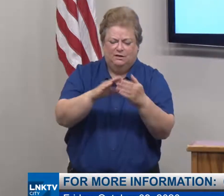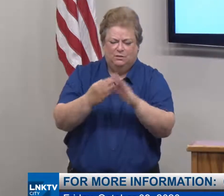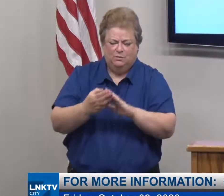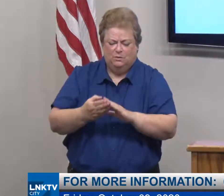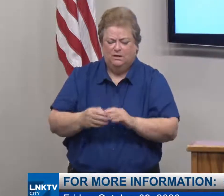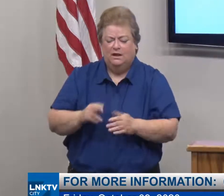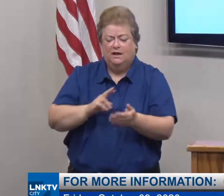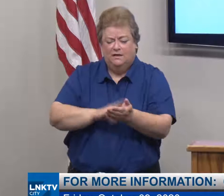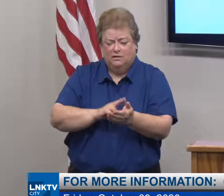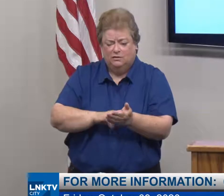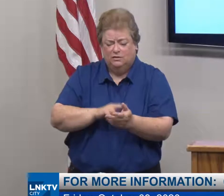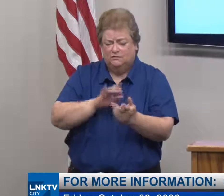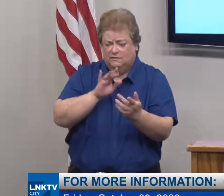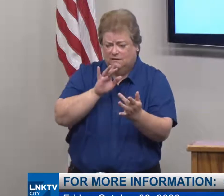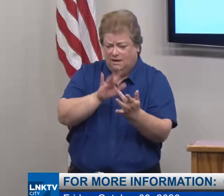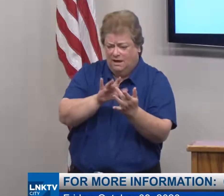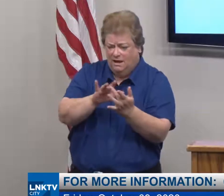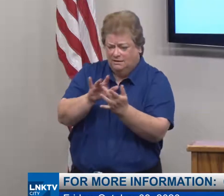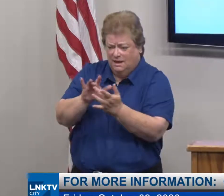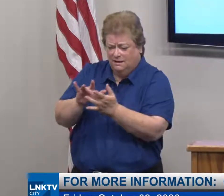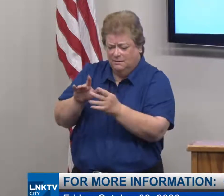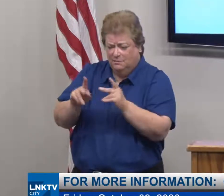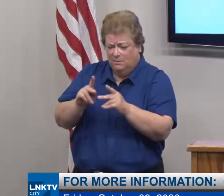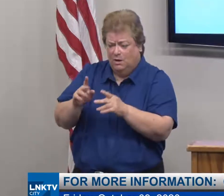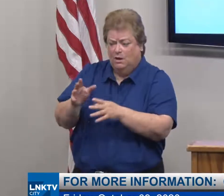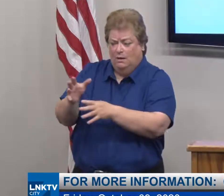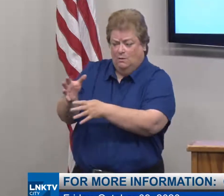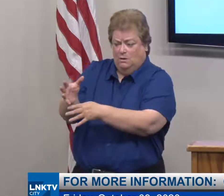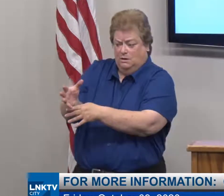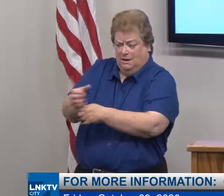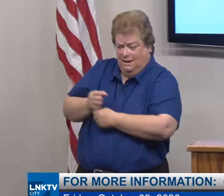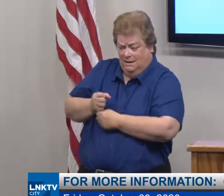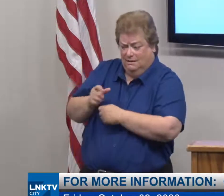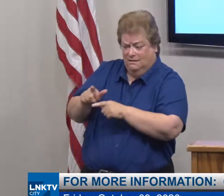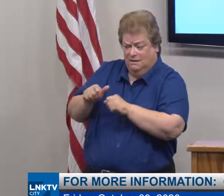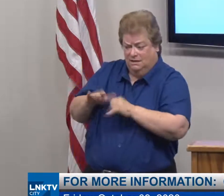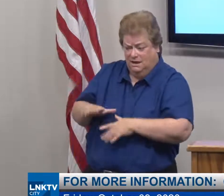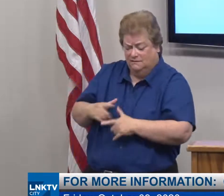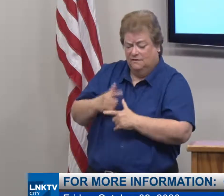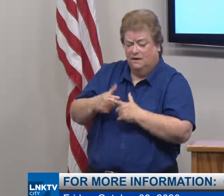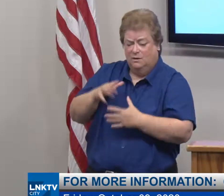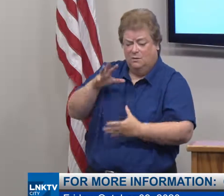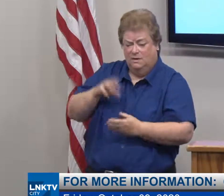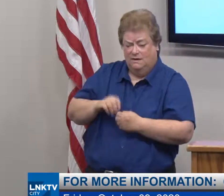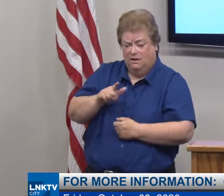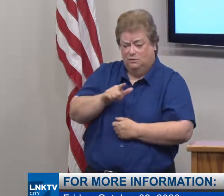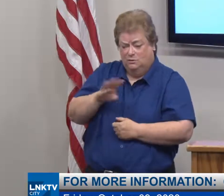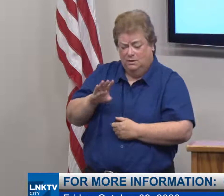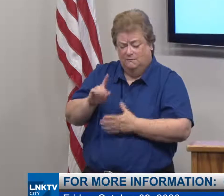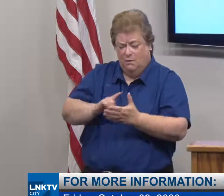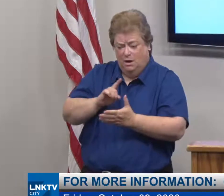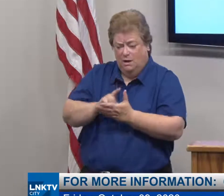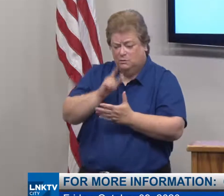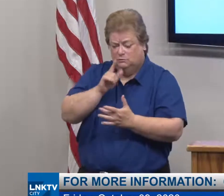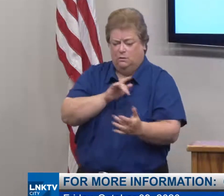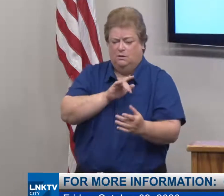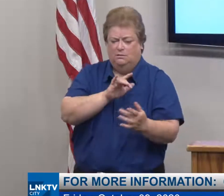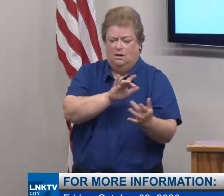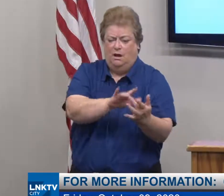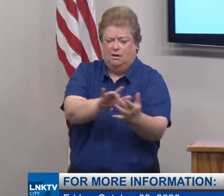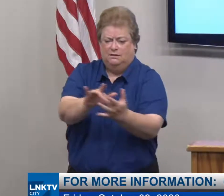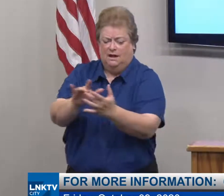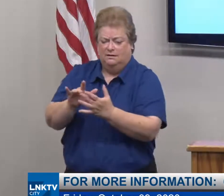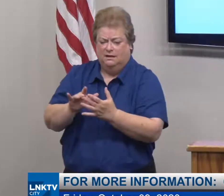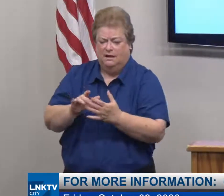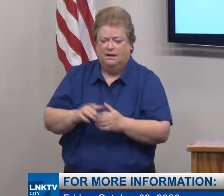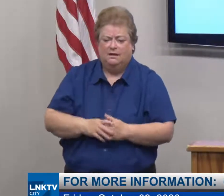making contact within 24 hours of receiving notification from the state on positive tests. However, due